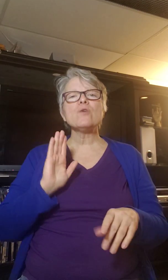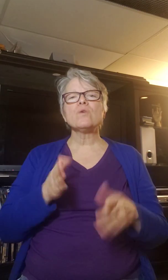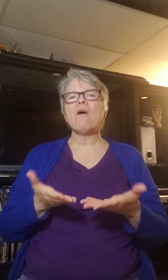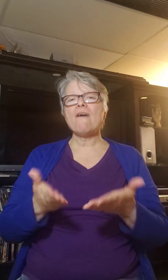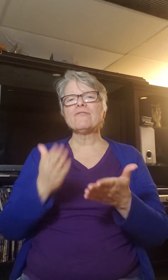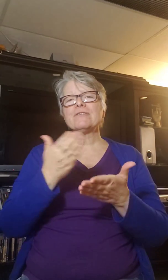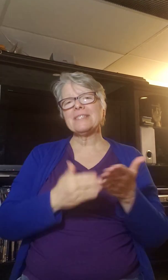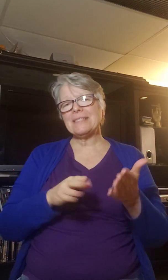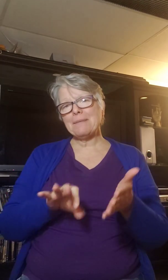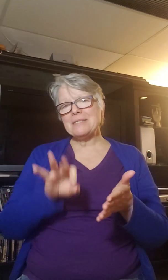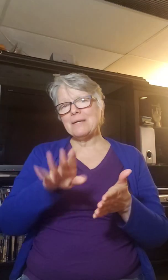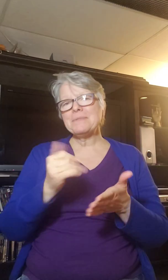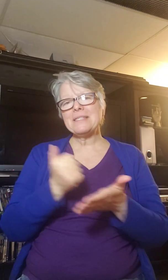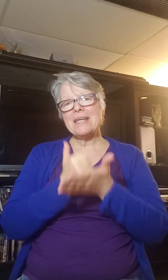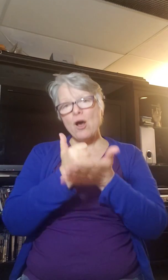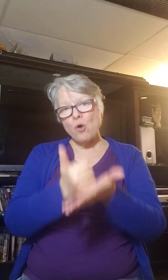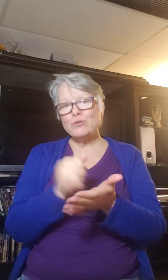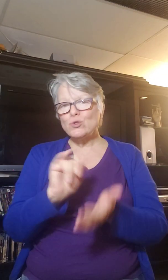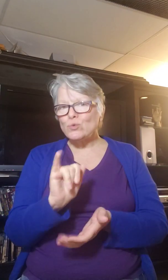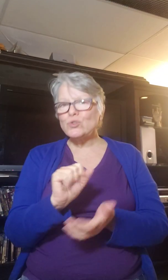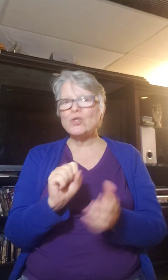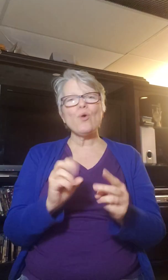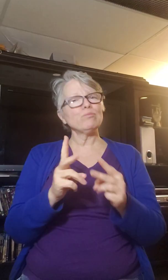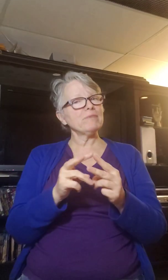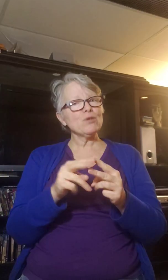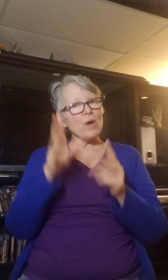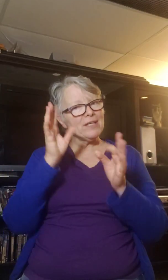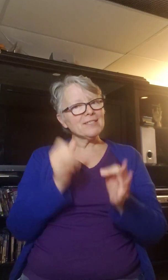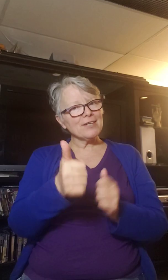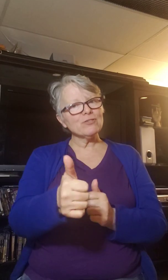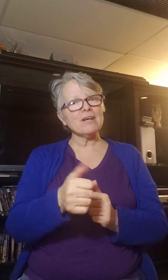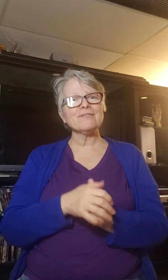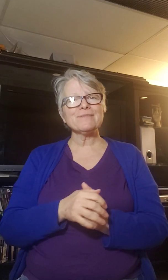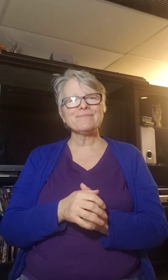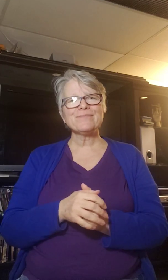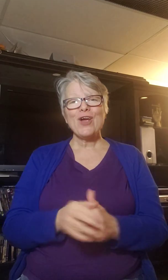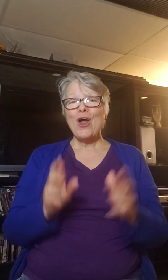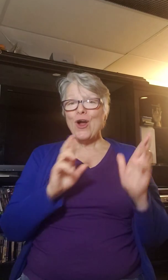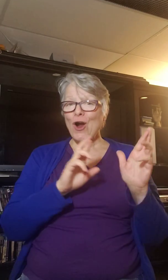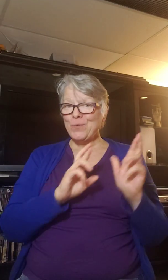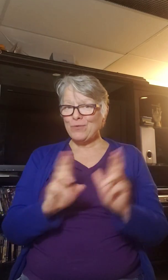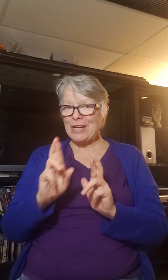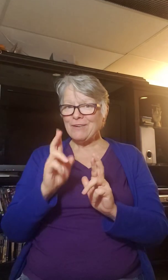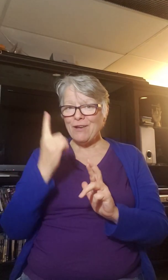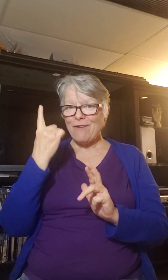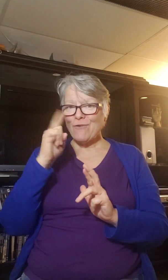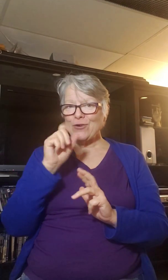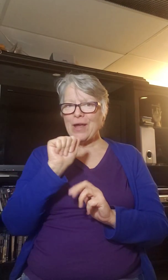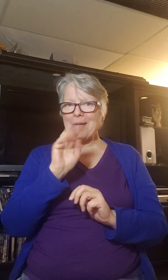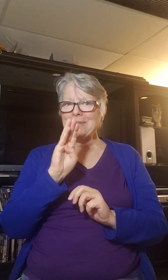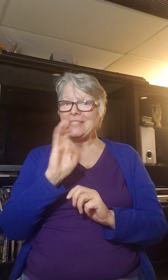will offer some tips that help too. So either way, decide yourselves. Are we ready for your